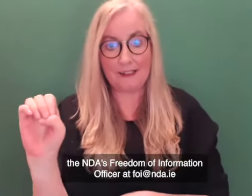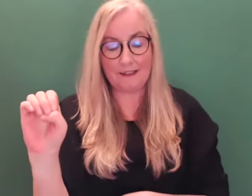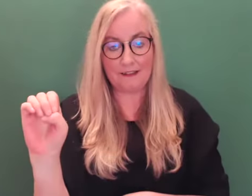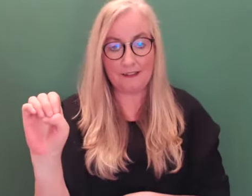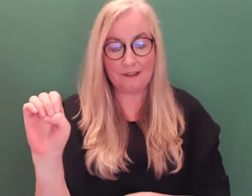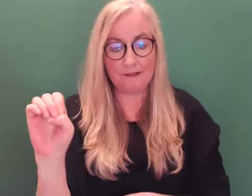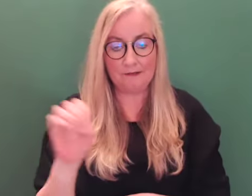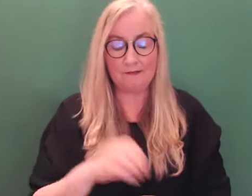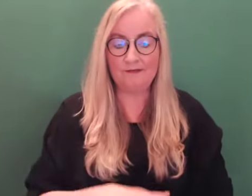FOI@nda.ie.